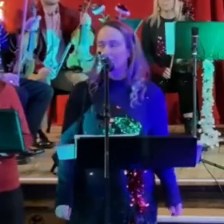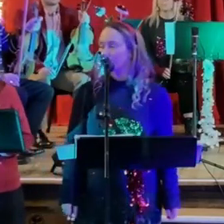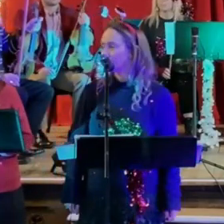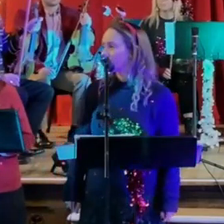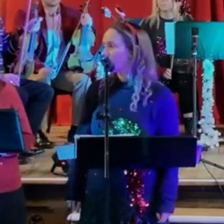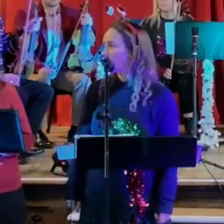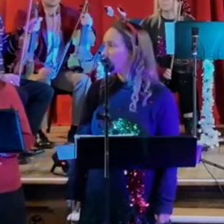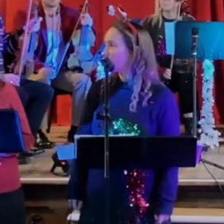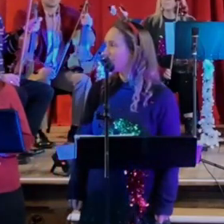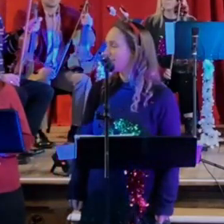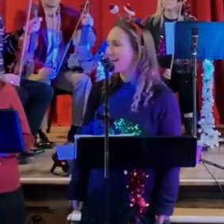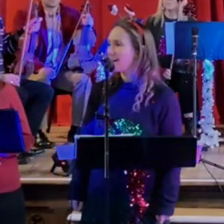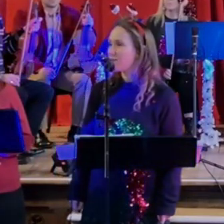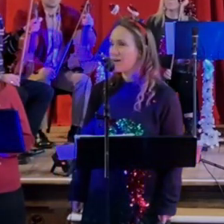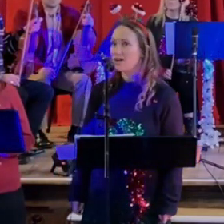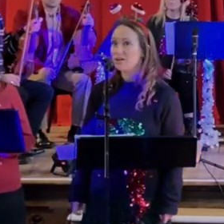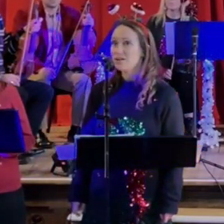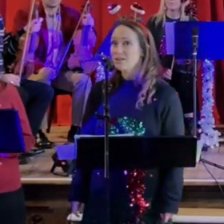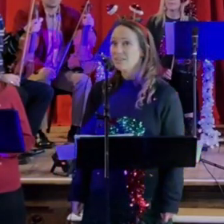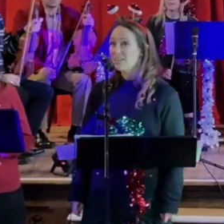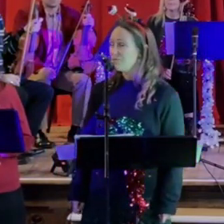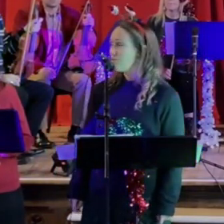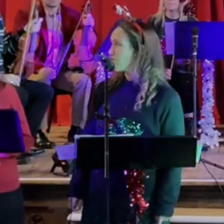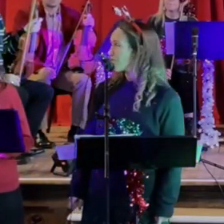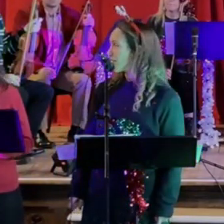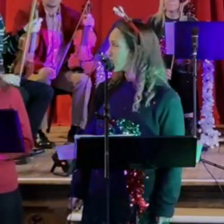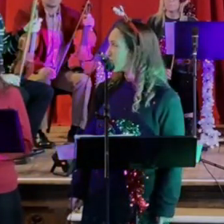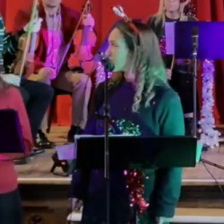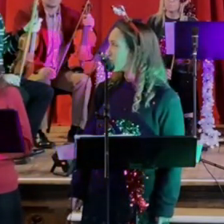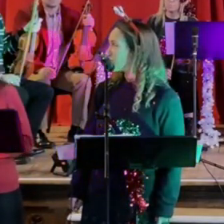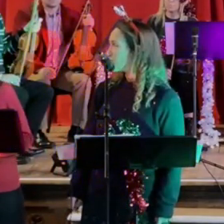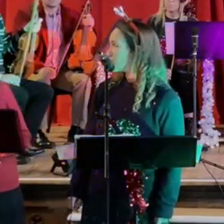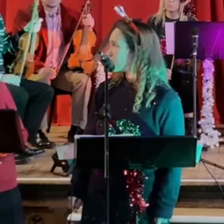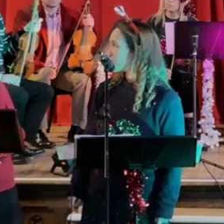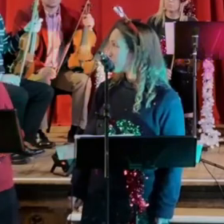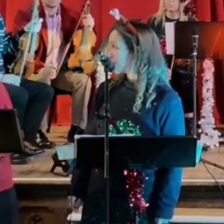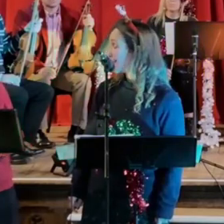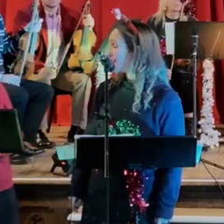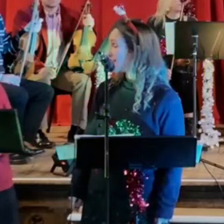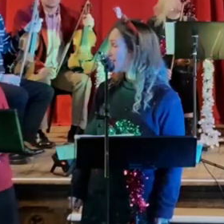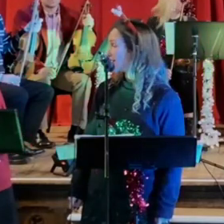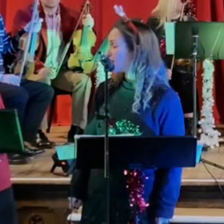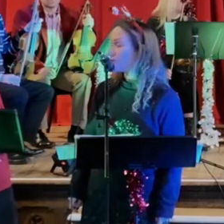we're good to go. All we need now are kind of 4,000 school children. Yeah,